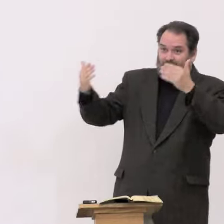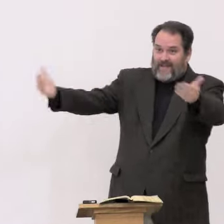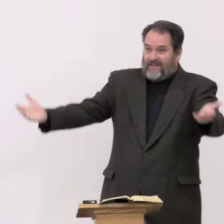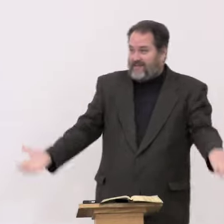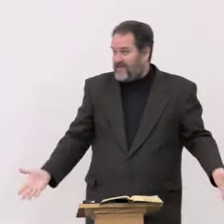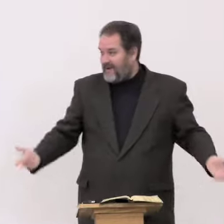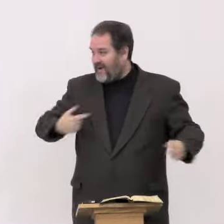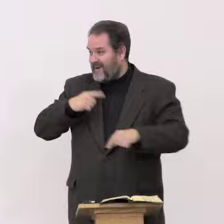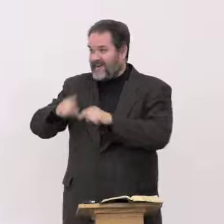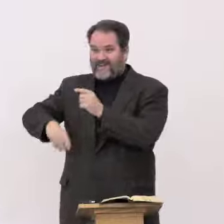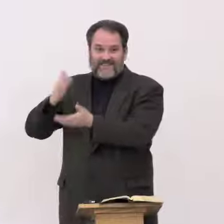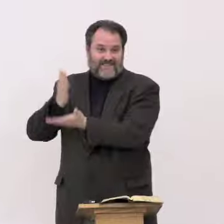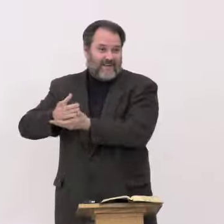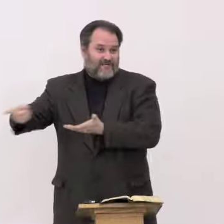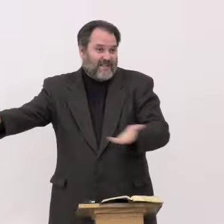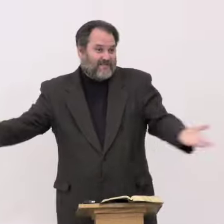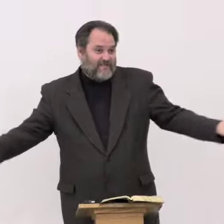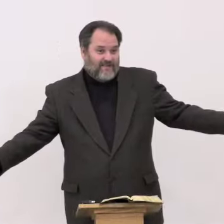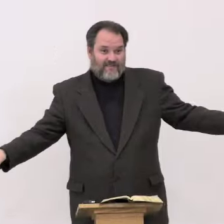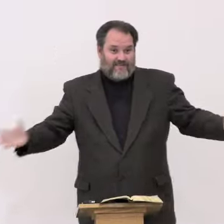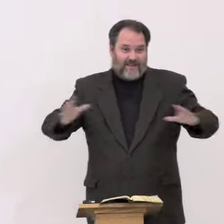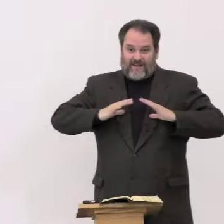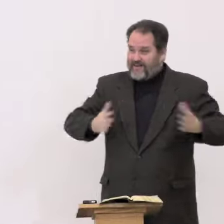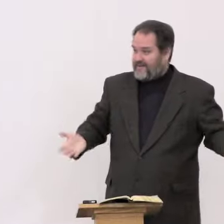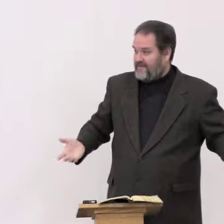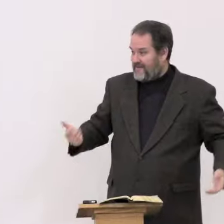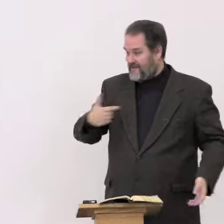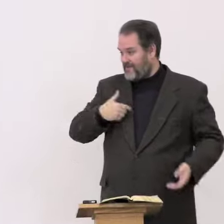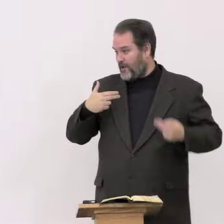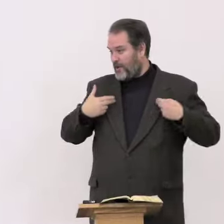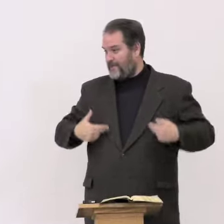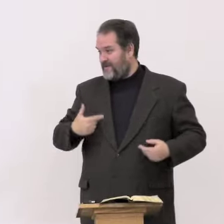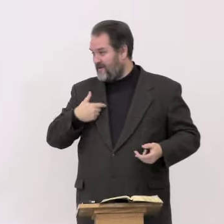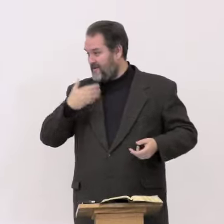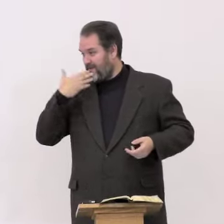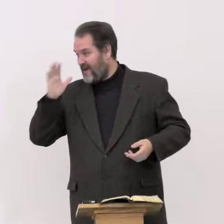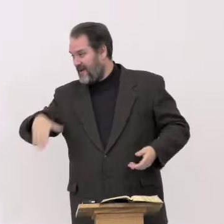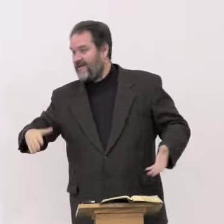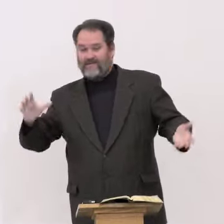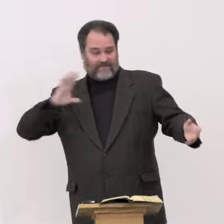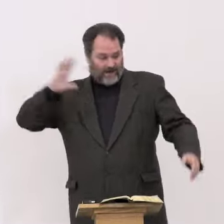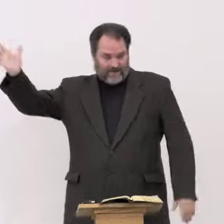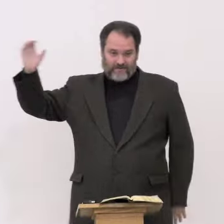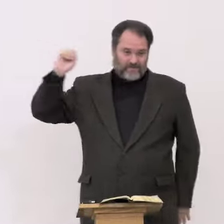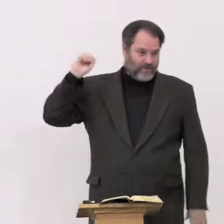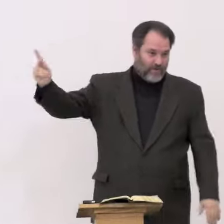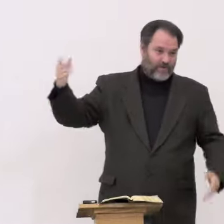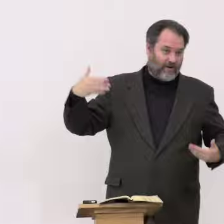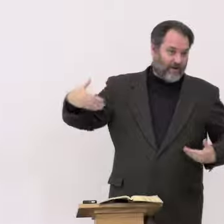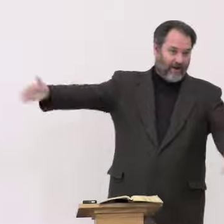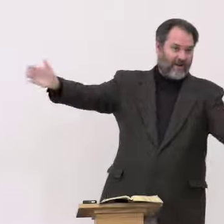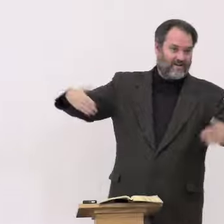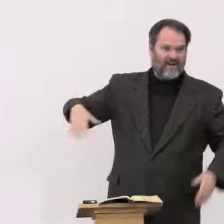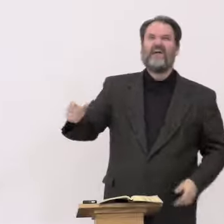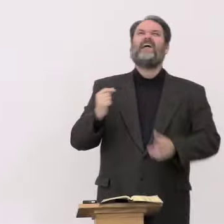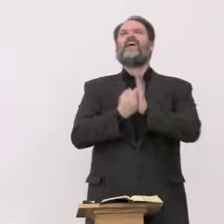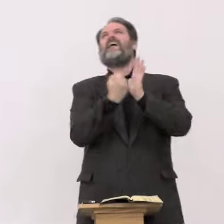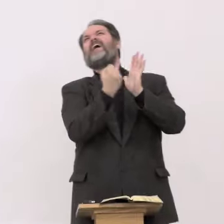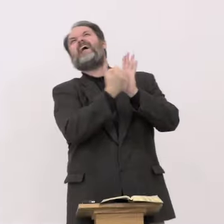you know, I feel bad about it sometimes, but I can't stop that. So I'm human. I'm terrible. That's fine.